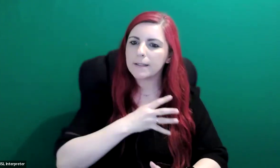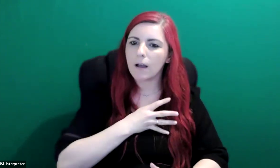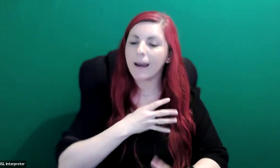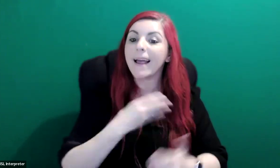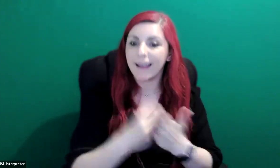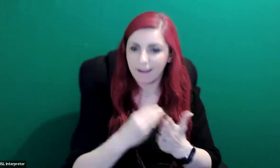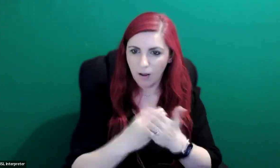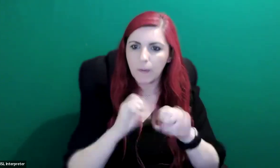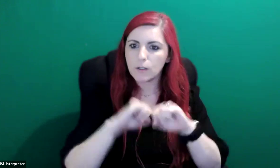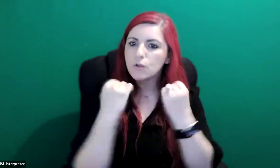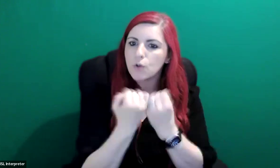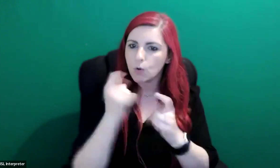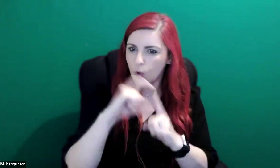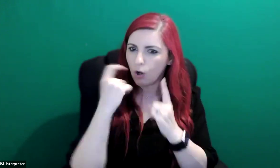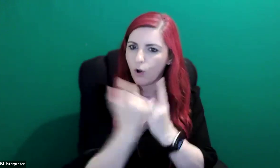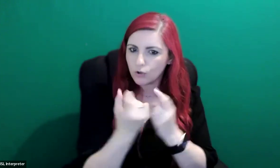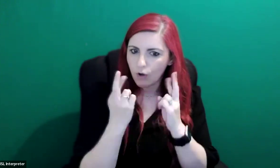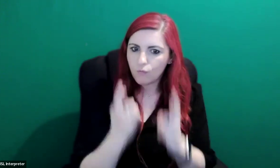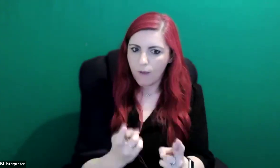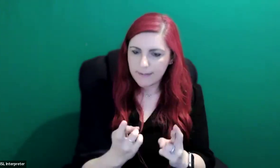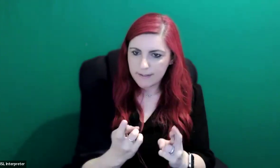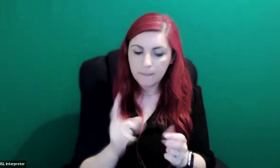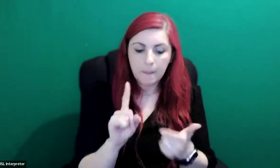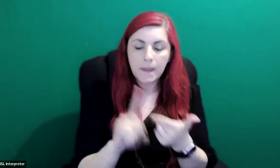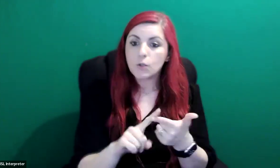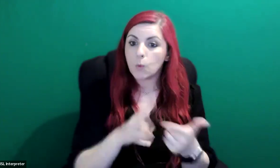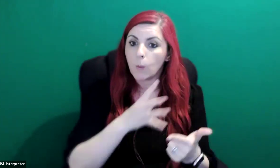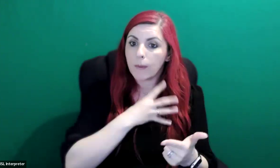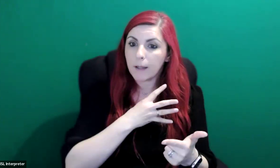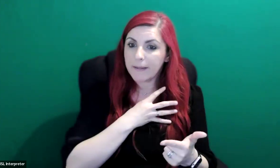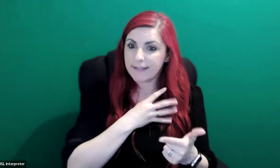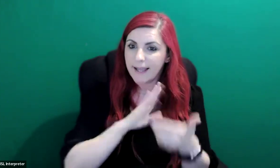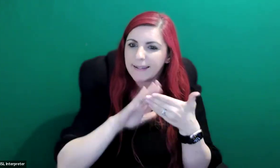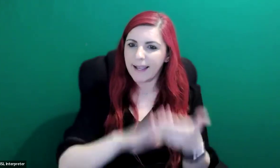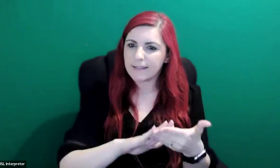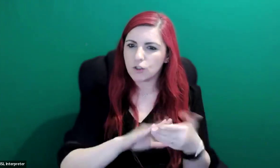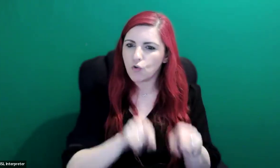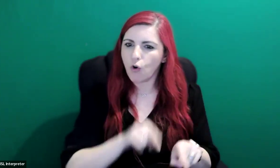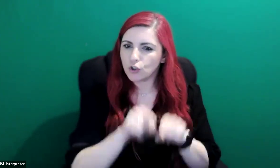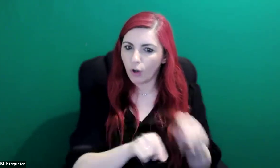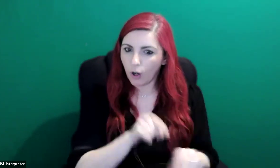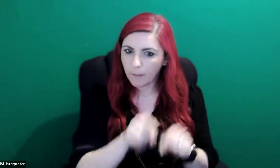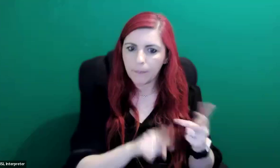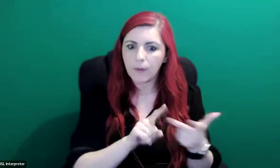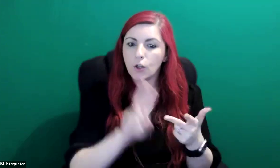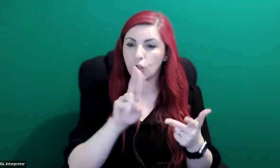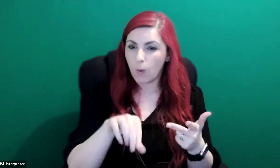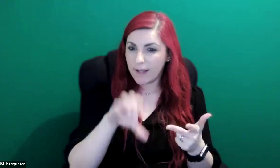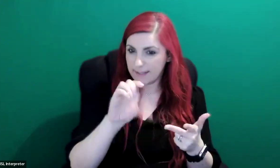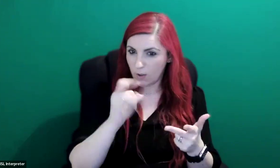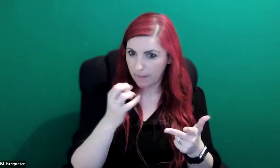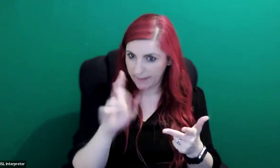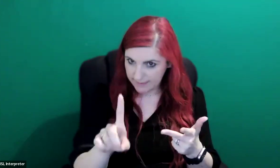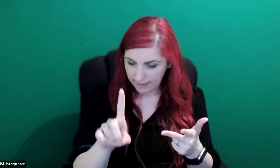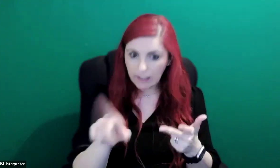Cultural Rights, the UN Committee Against Torture, the UN CRPD Committee, different